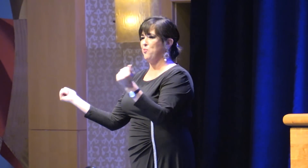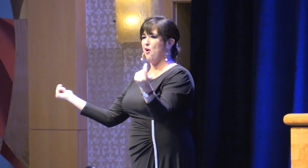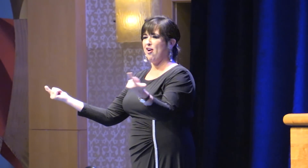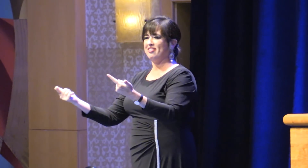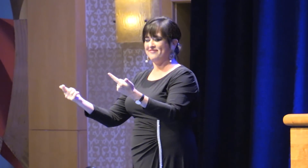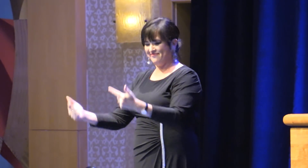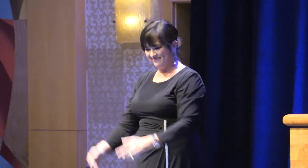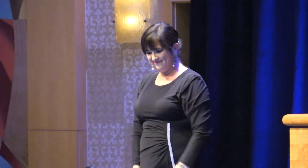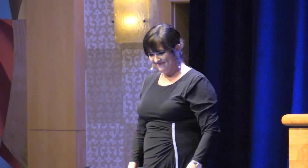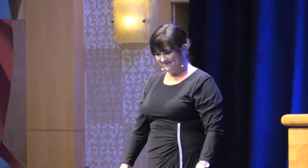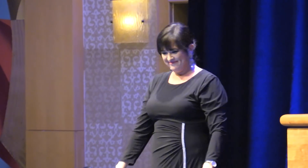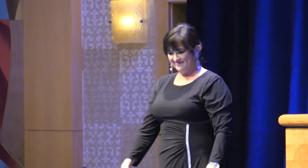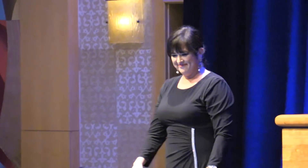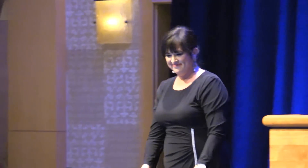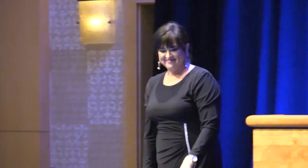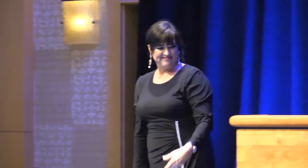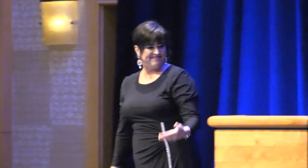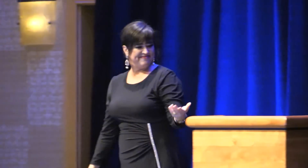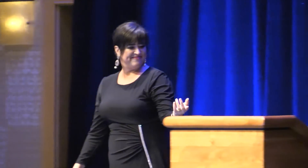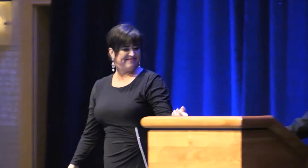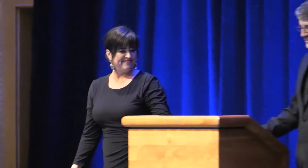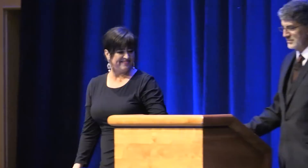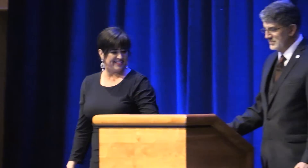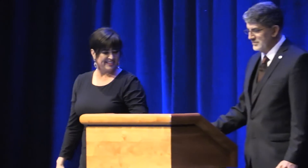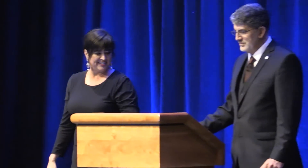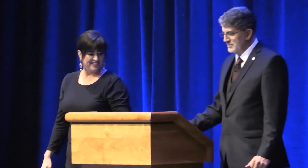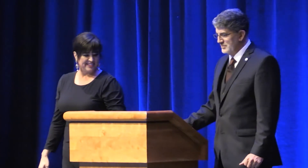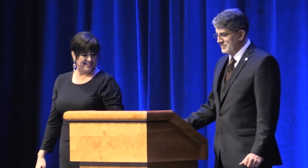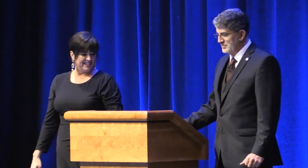have really made a difference, and I'd like to take a moment to thank you all.